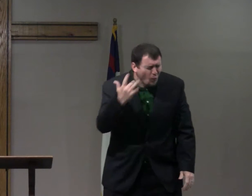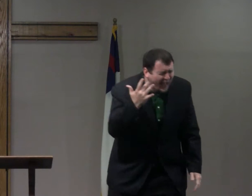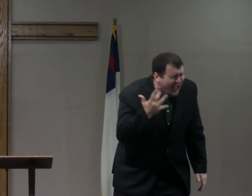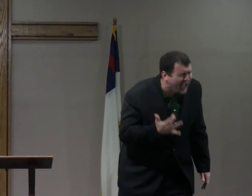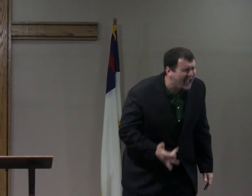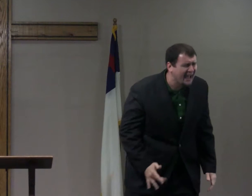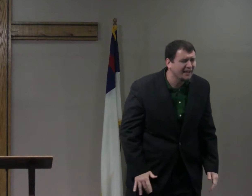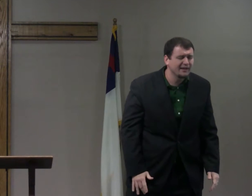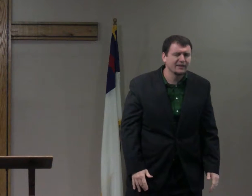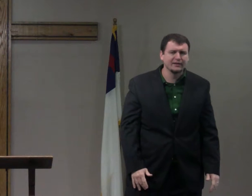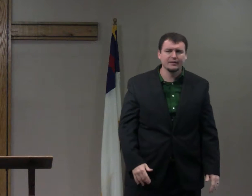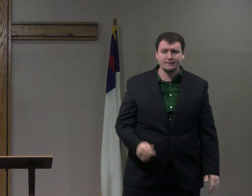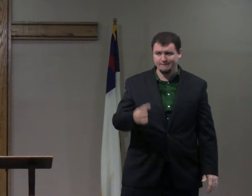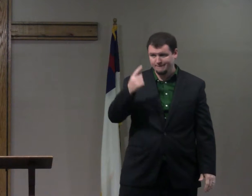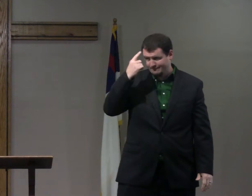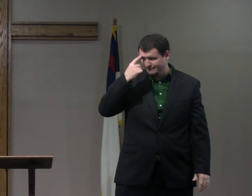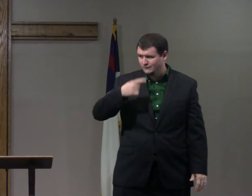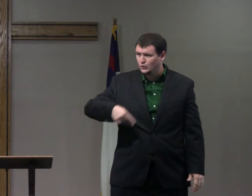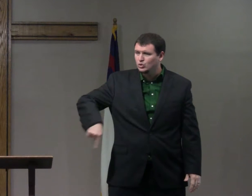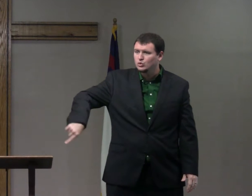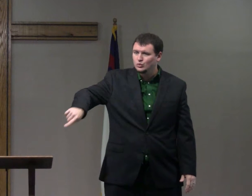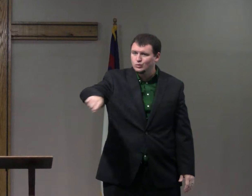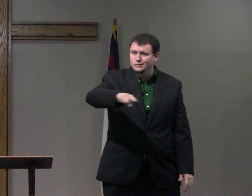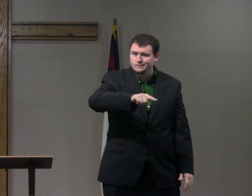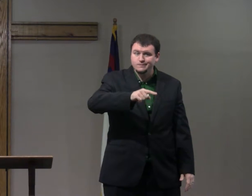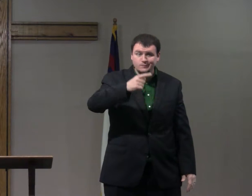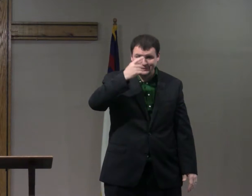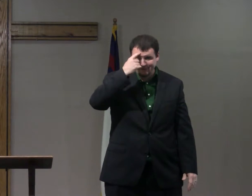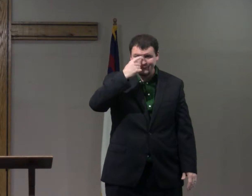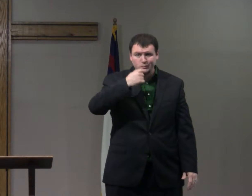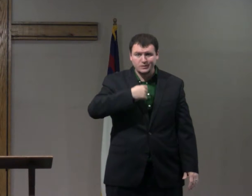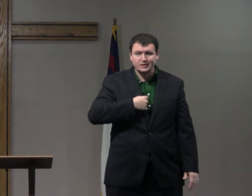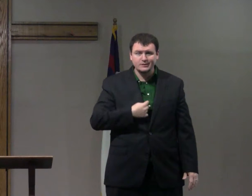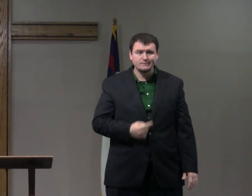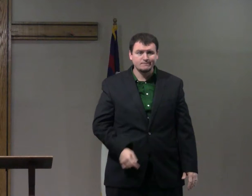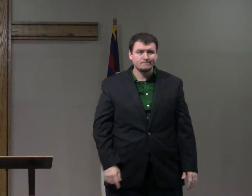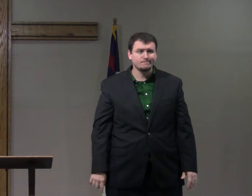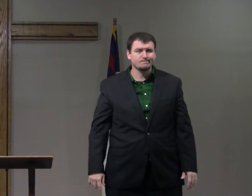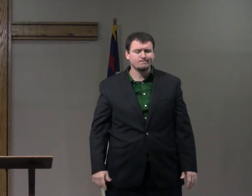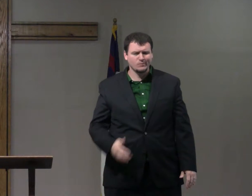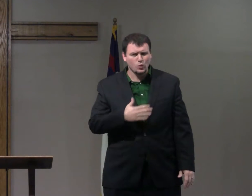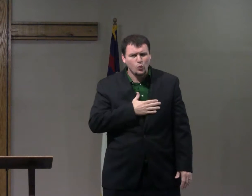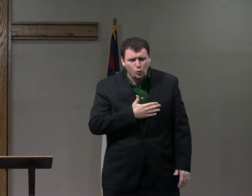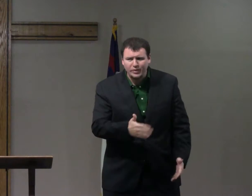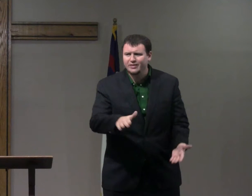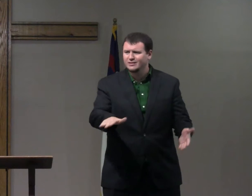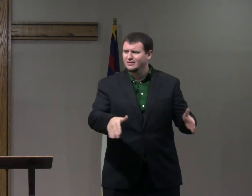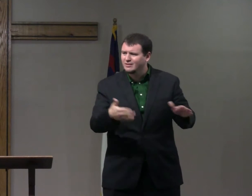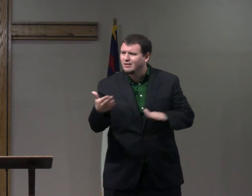Why? Why did he do this? For you. For me.